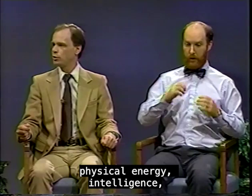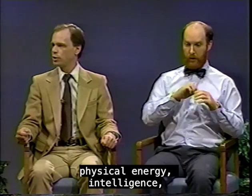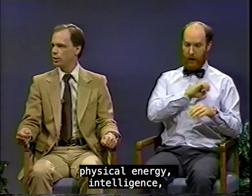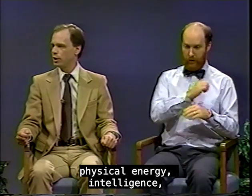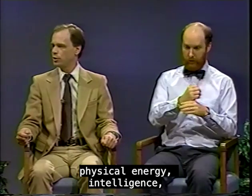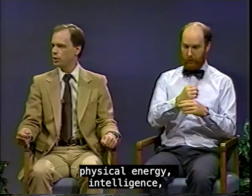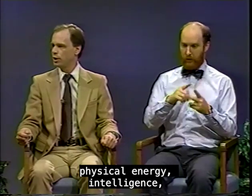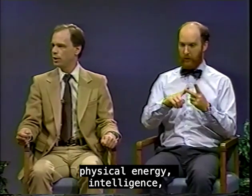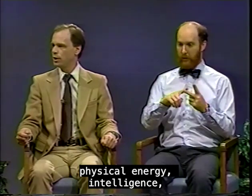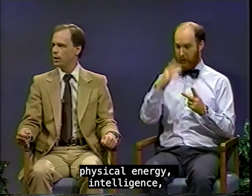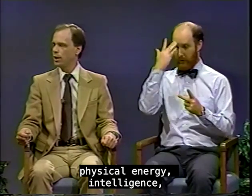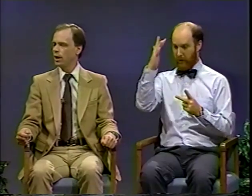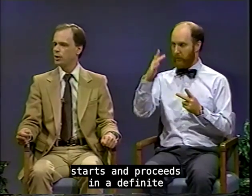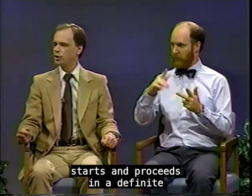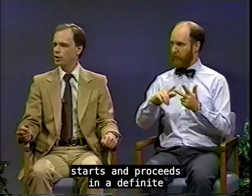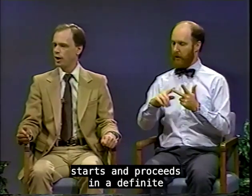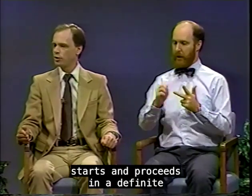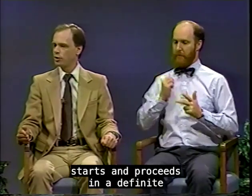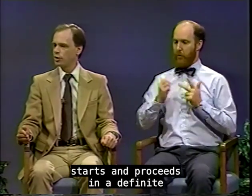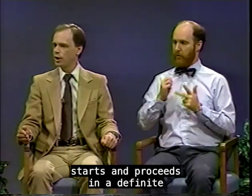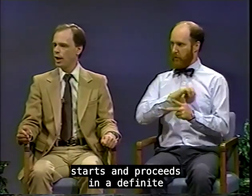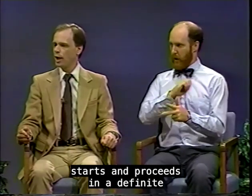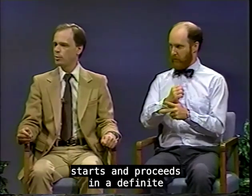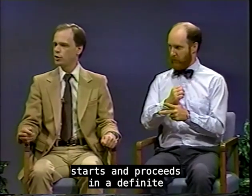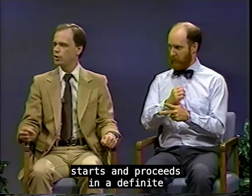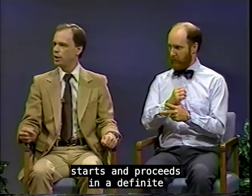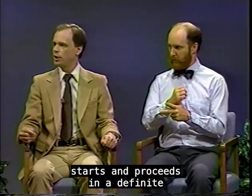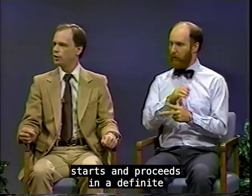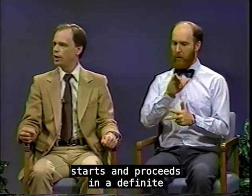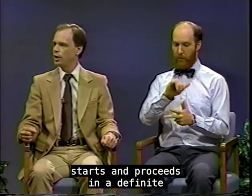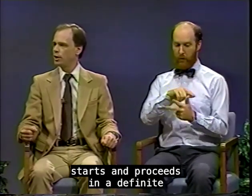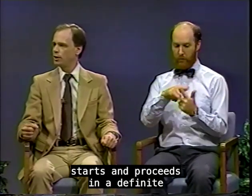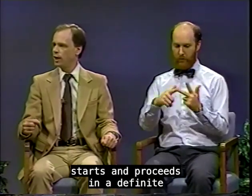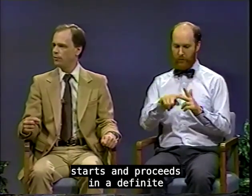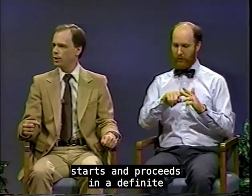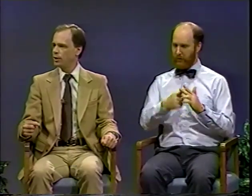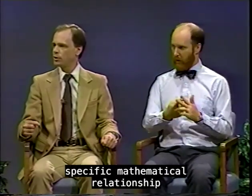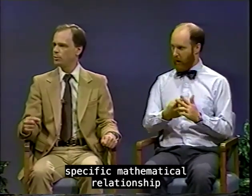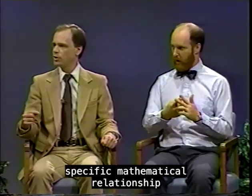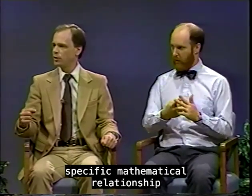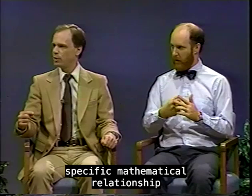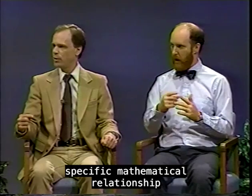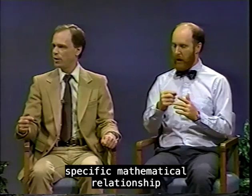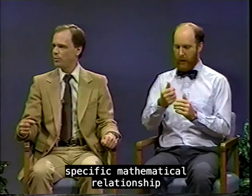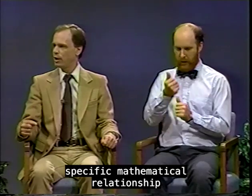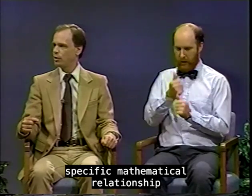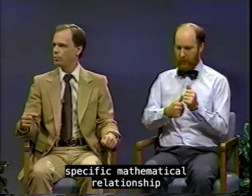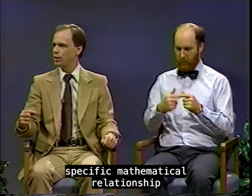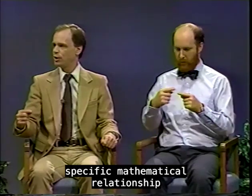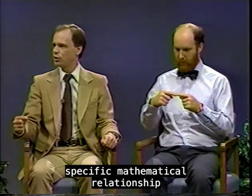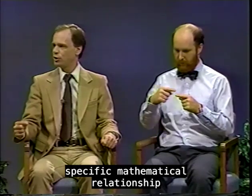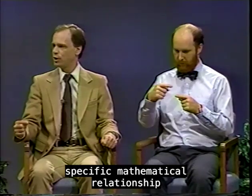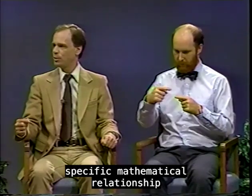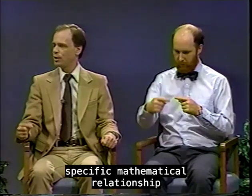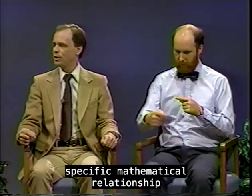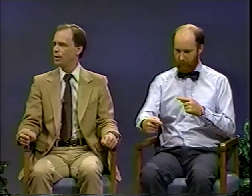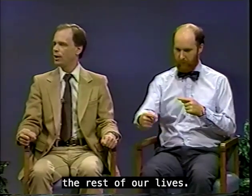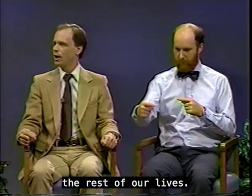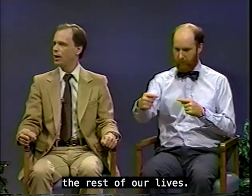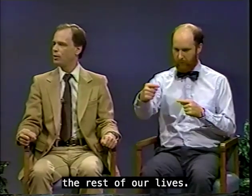and emotional energy, starts and proceeds in a definite, specific mathematical